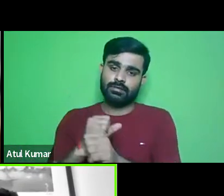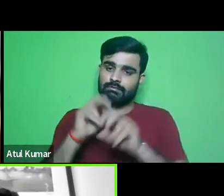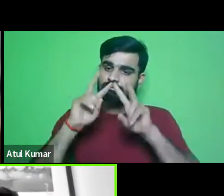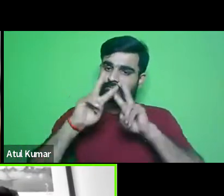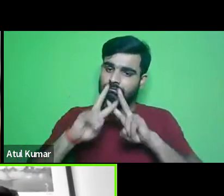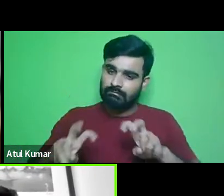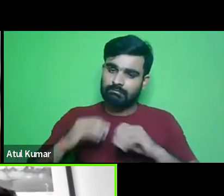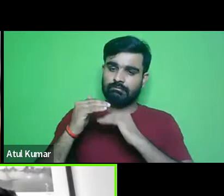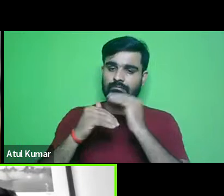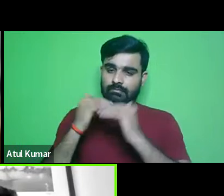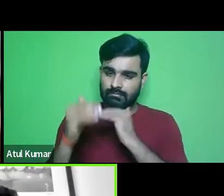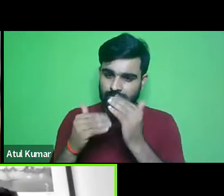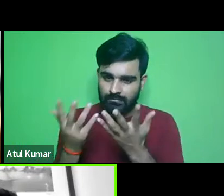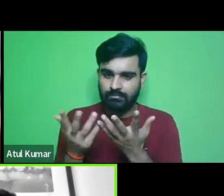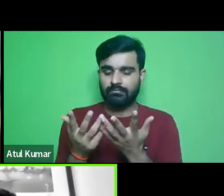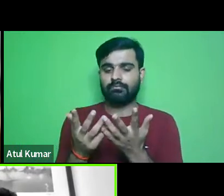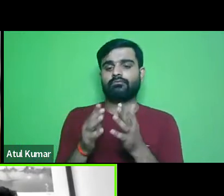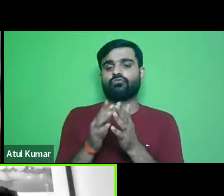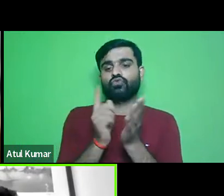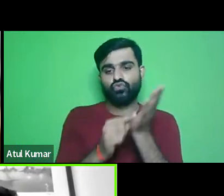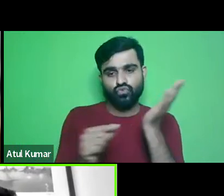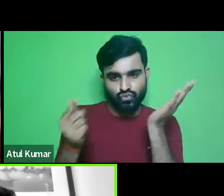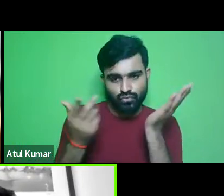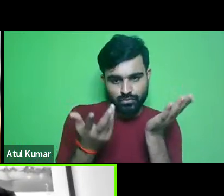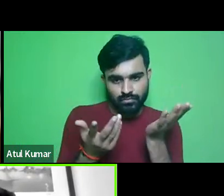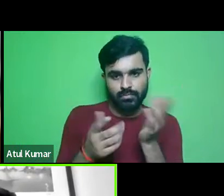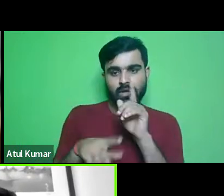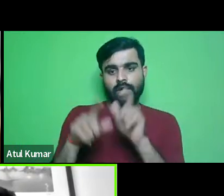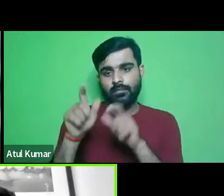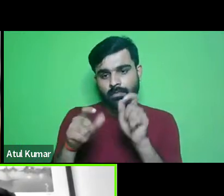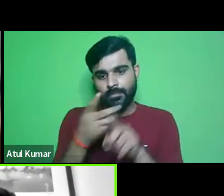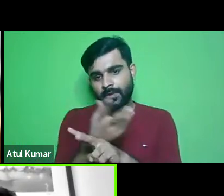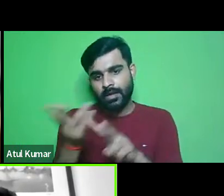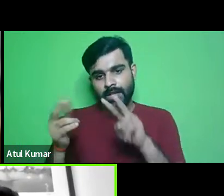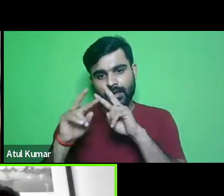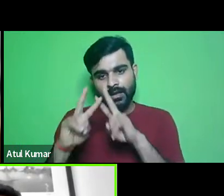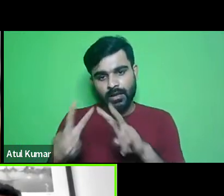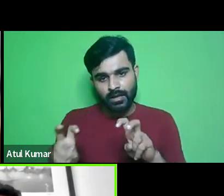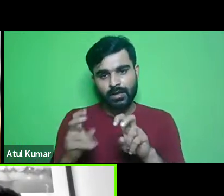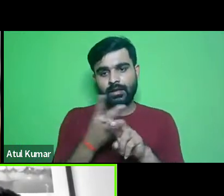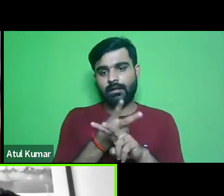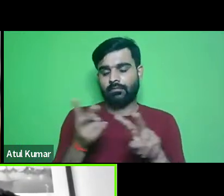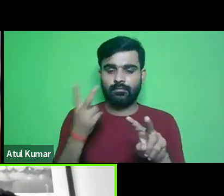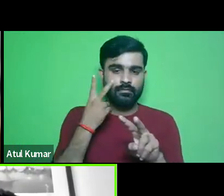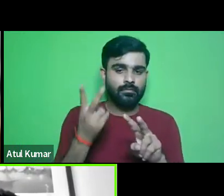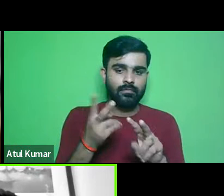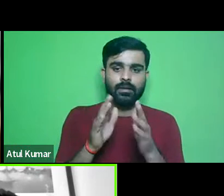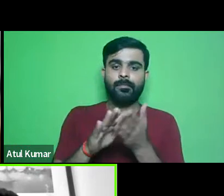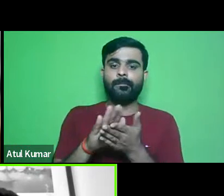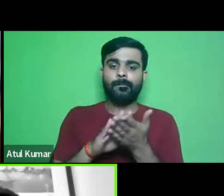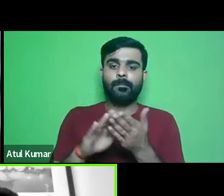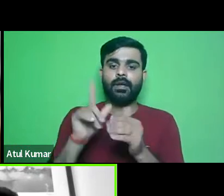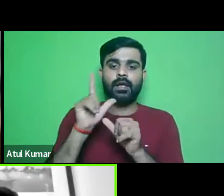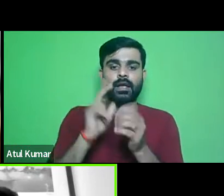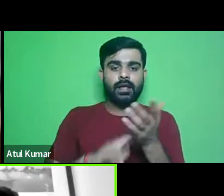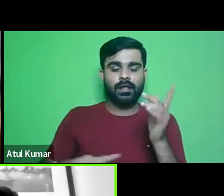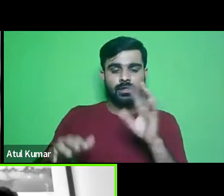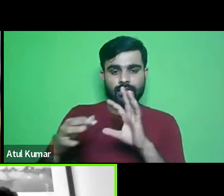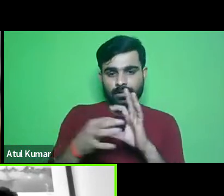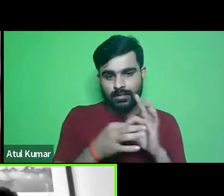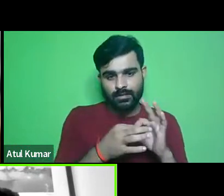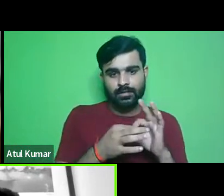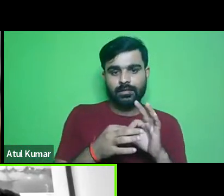and development, like universities, publicly available research, like at that sort of very baseline conceptual level that I